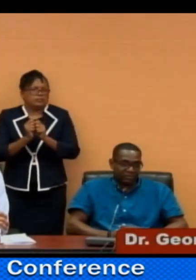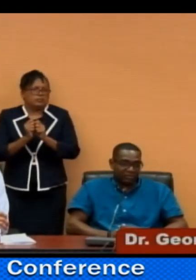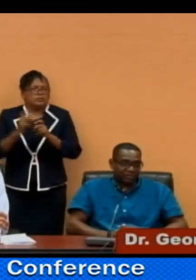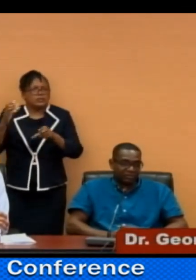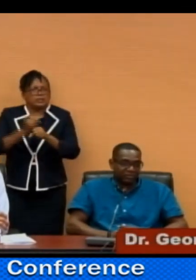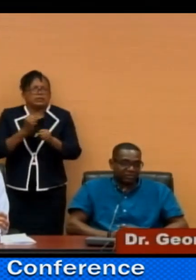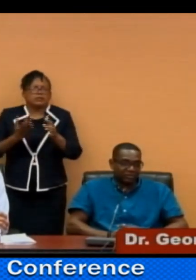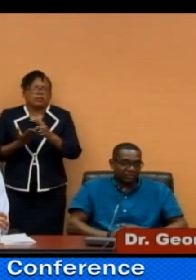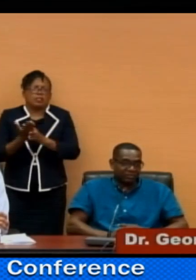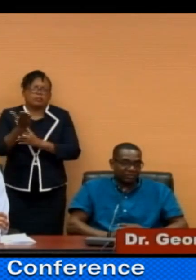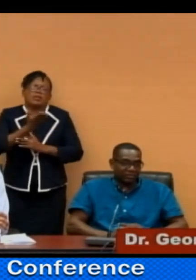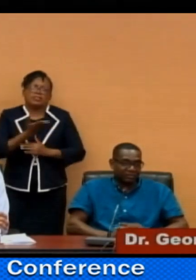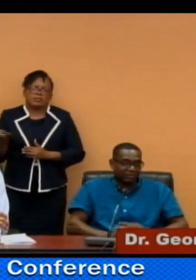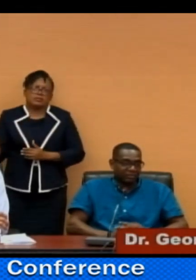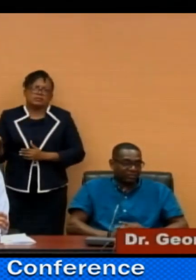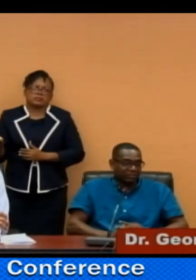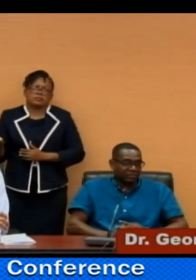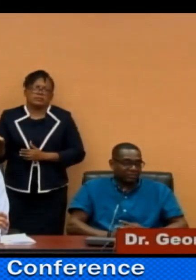through this